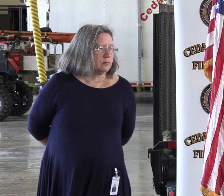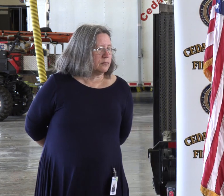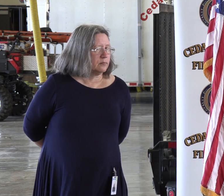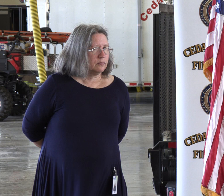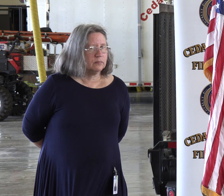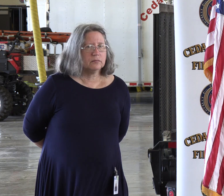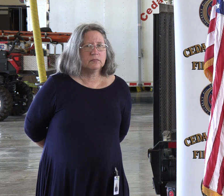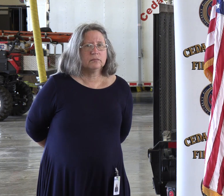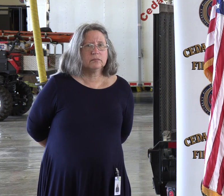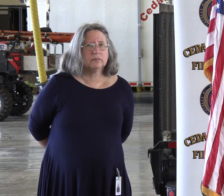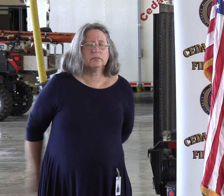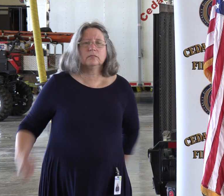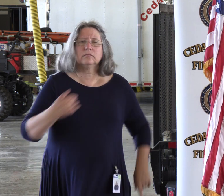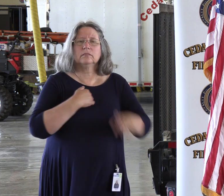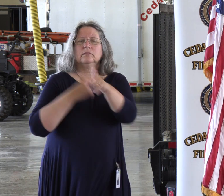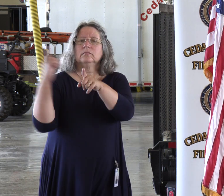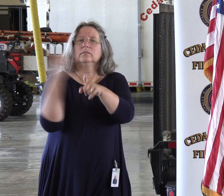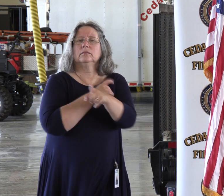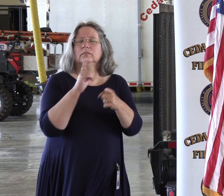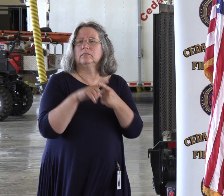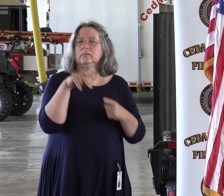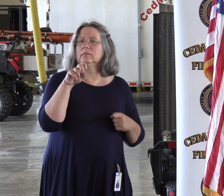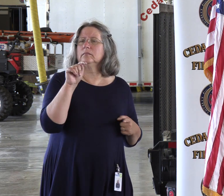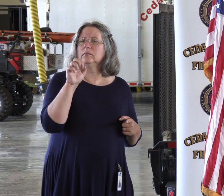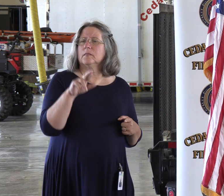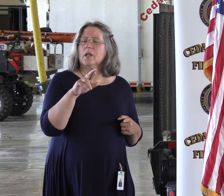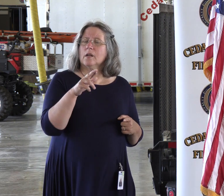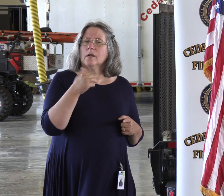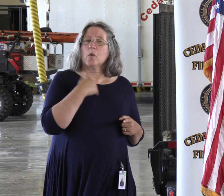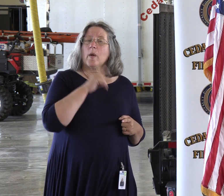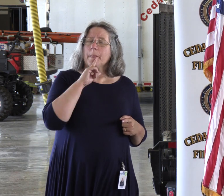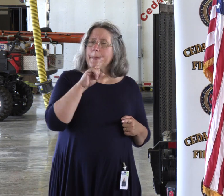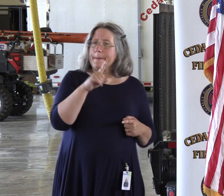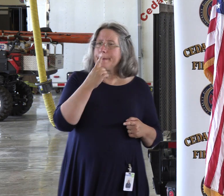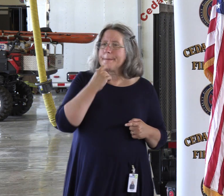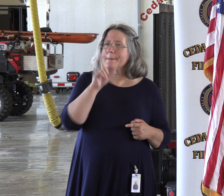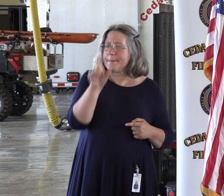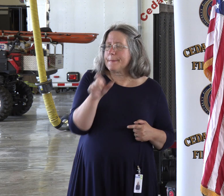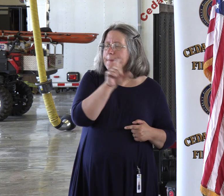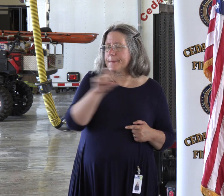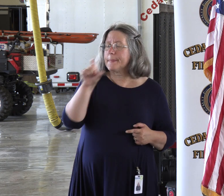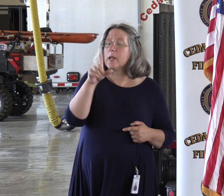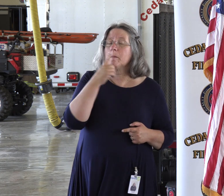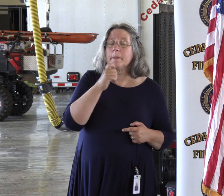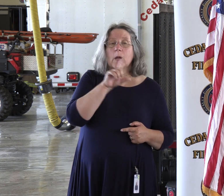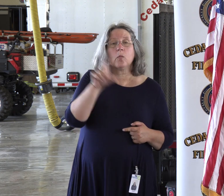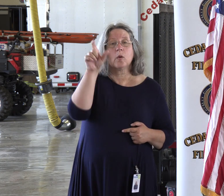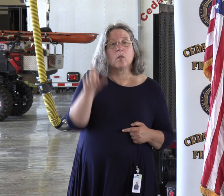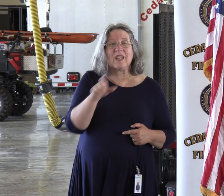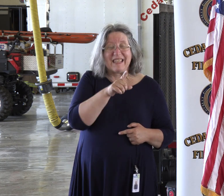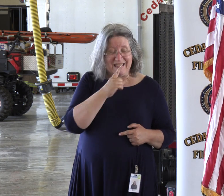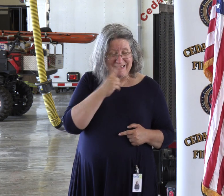Yeah. I have one for Peter. The financial assistance that the Red Cross is offering for homes that have major damage